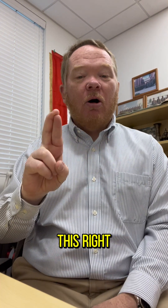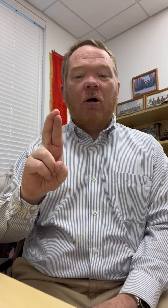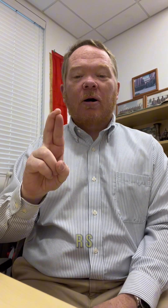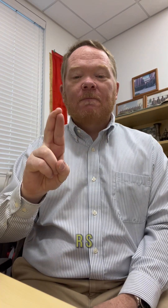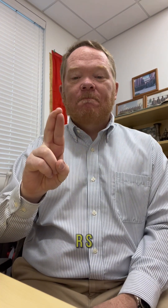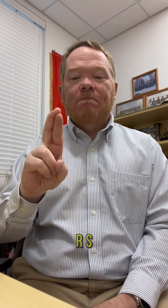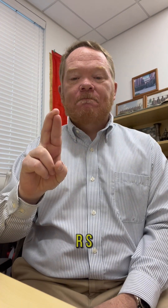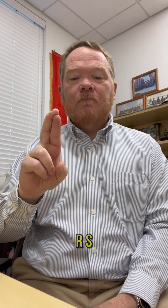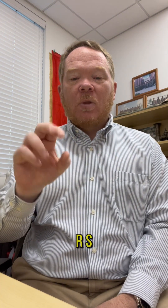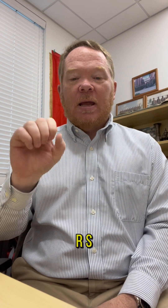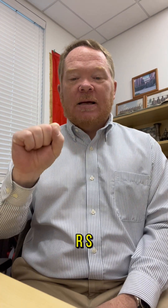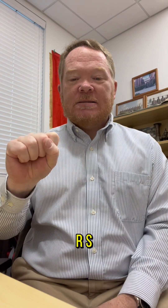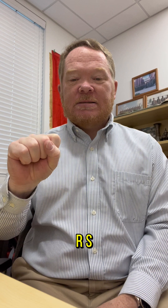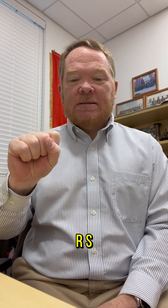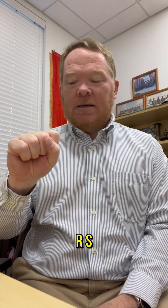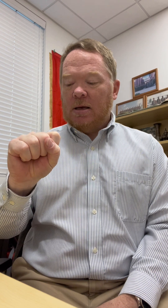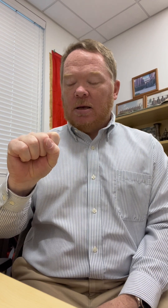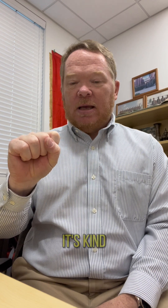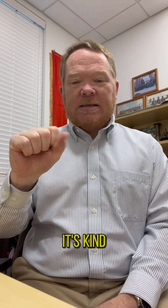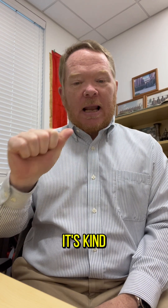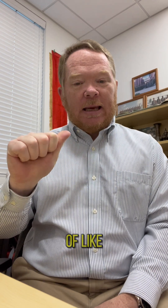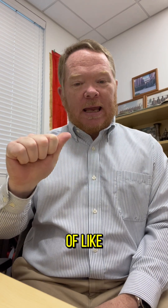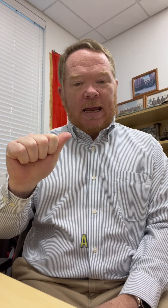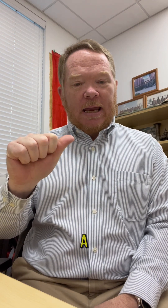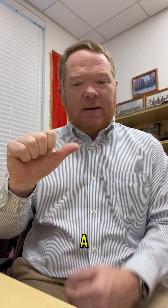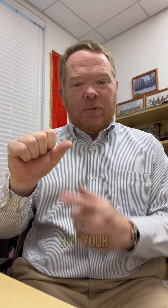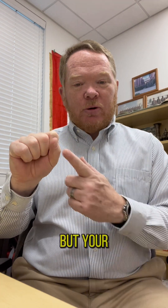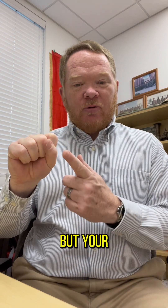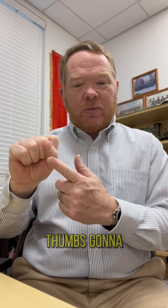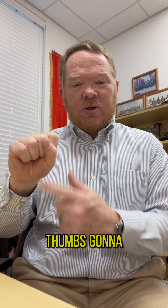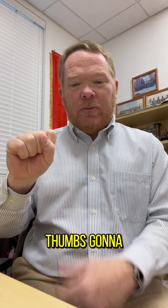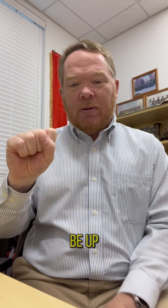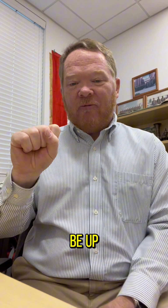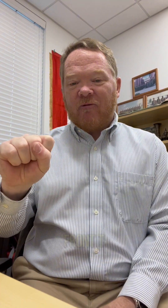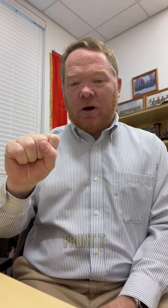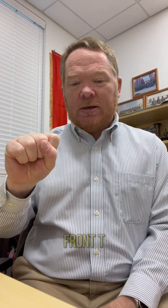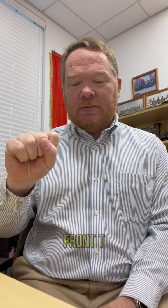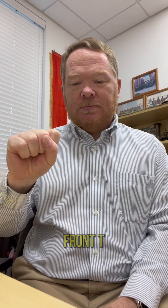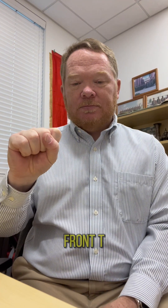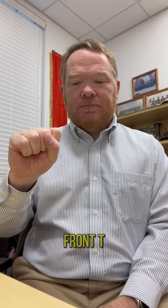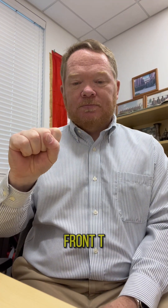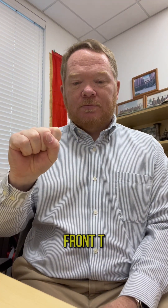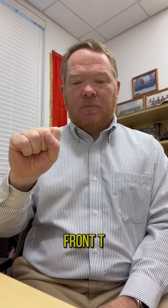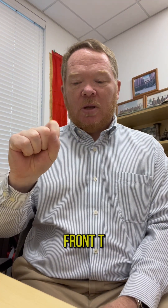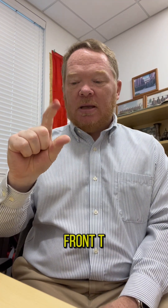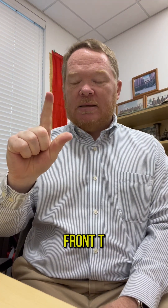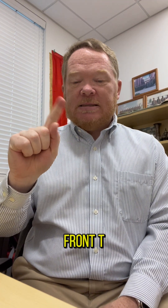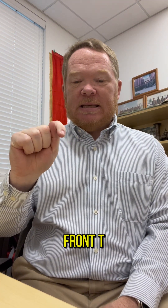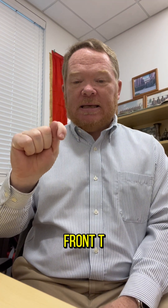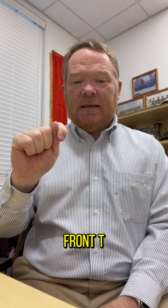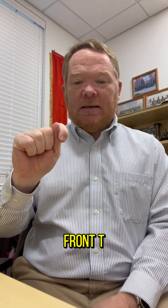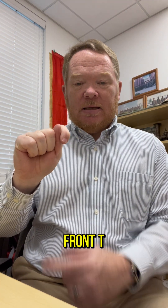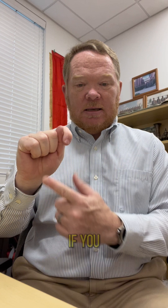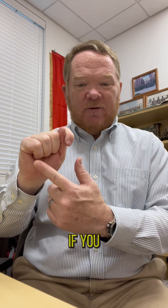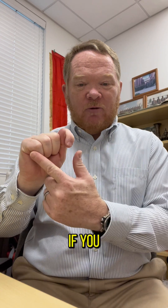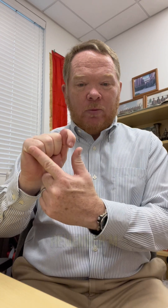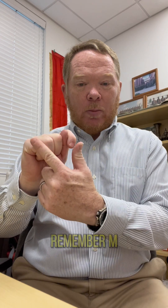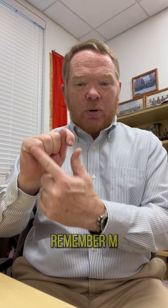R. S, it's kind of like A, but your thumb's going to be up front. T, if you remember